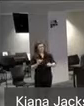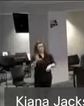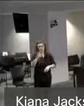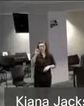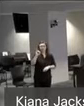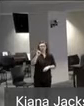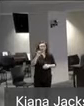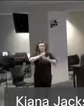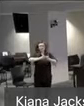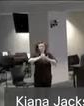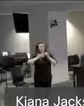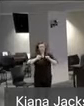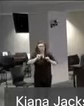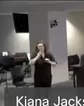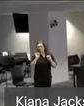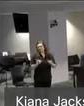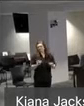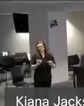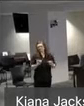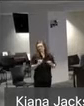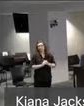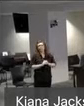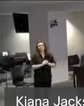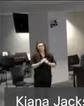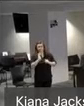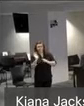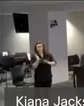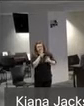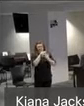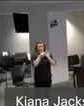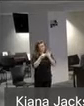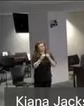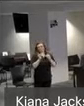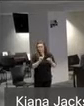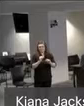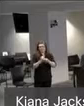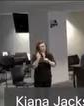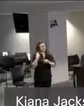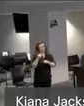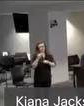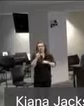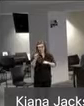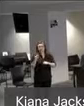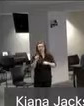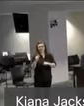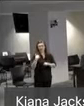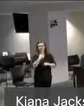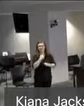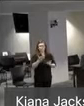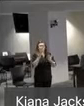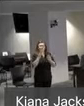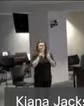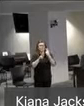deductibles as in 2020. The plan options are also the same, as we are offering two statewide